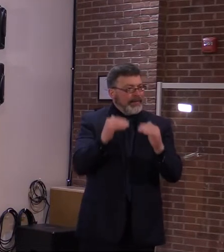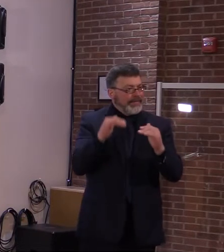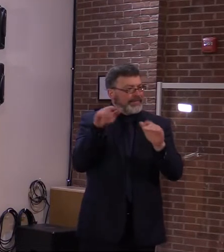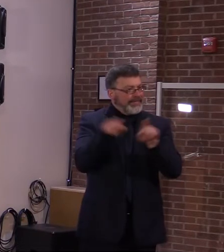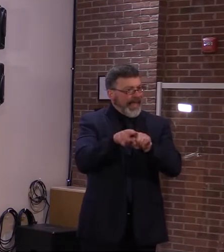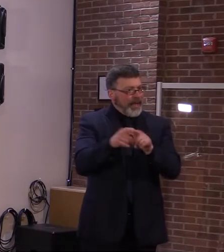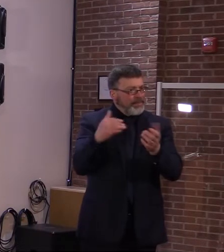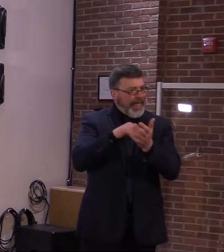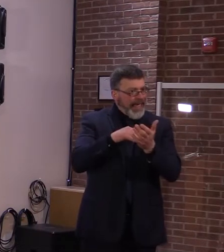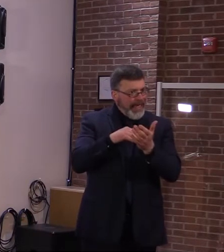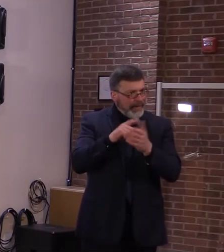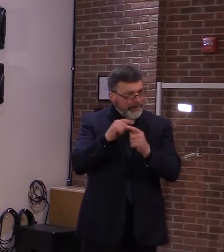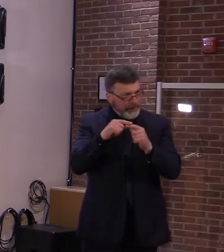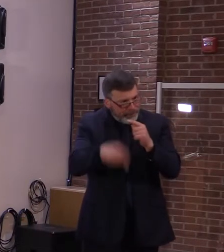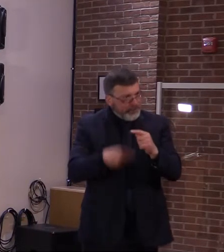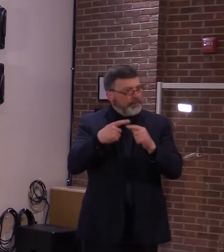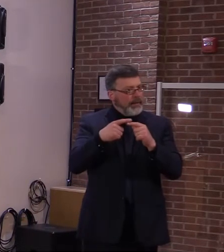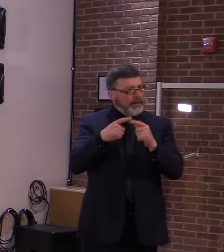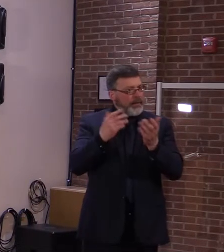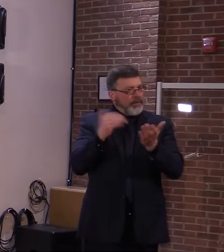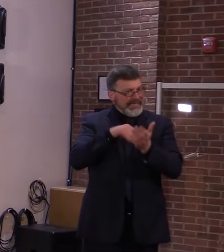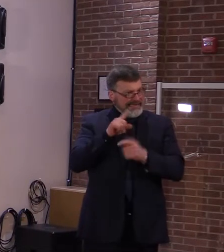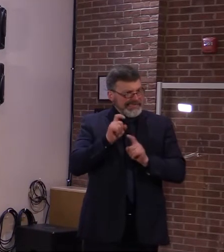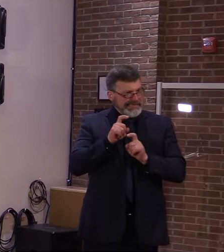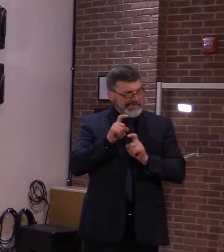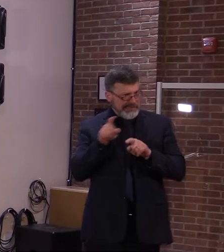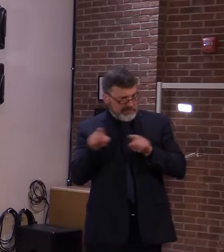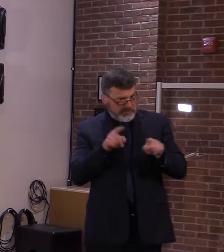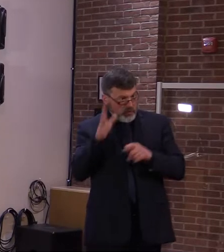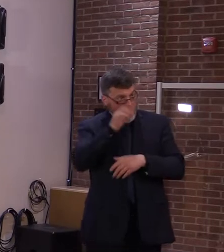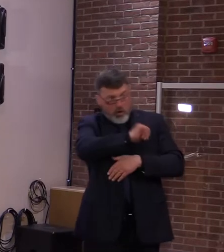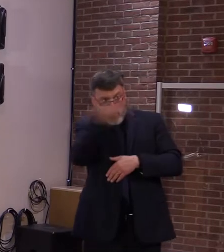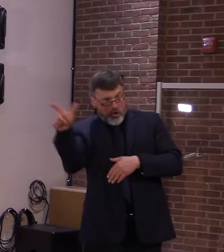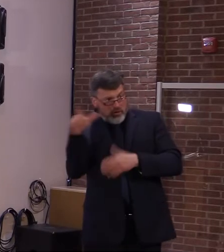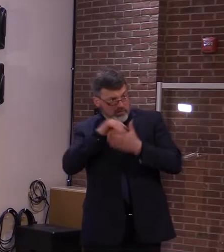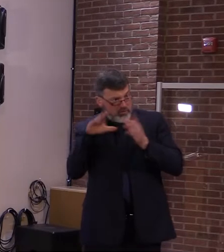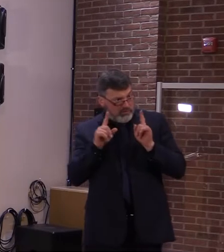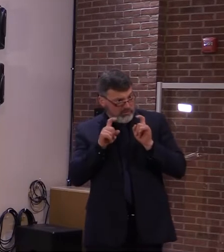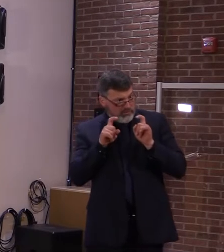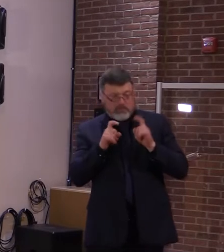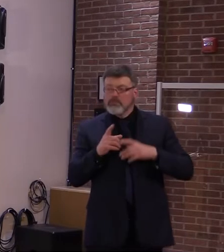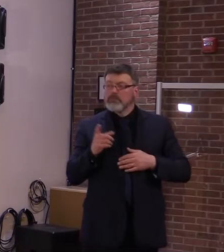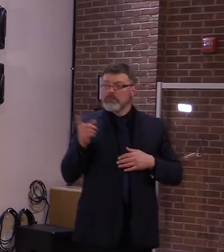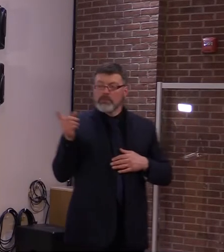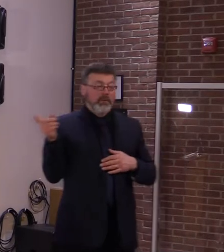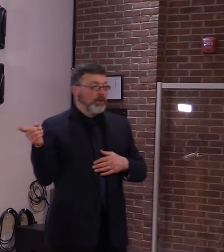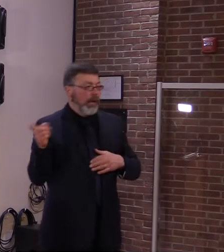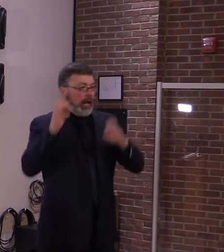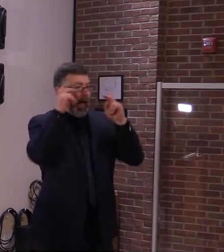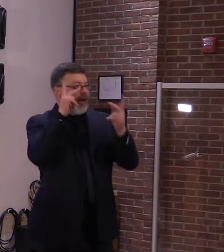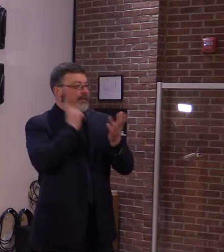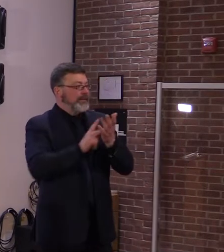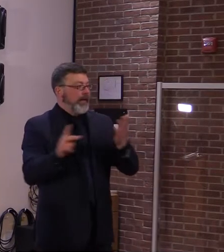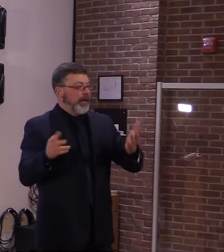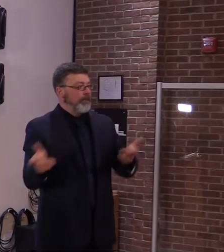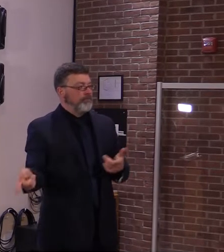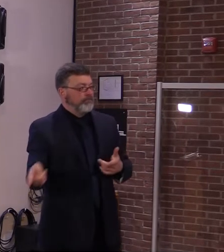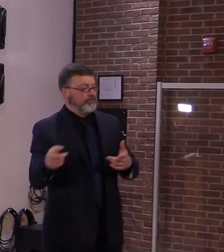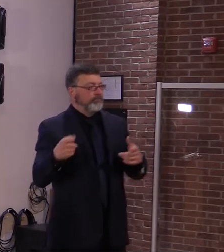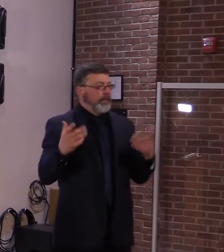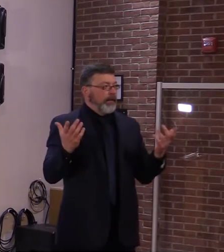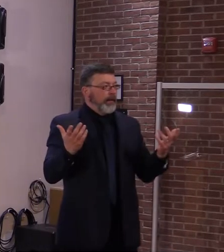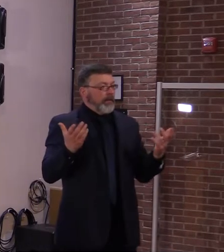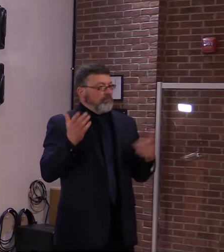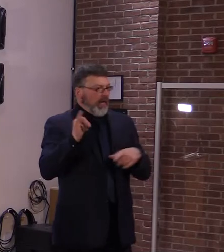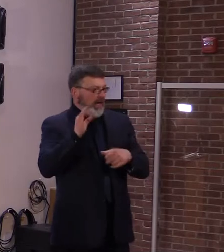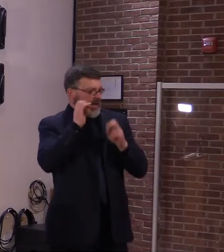really handled at the local level. School districts are required to have a policy on retention. For example, certainly